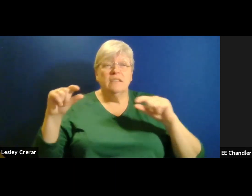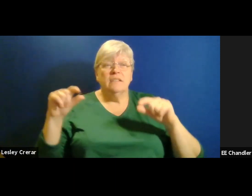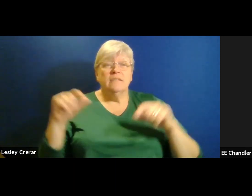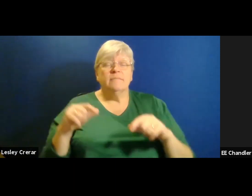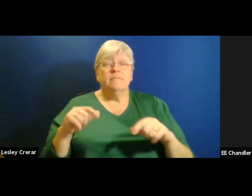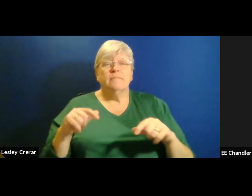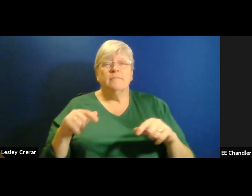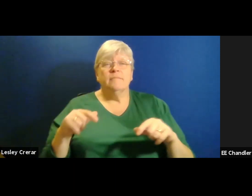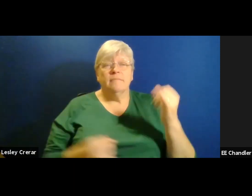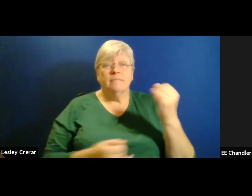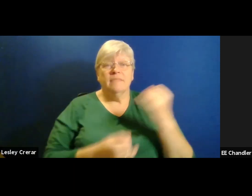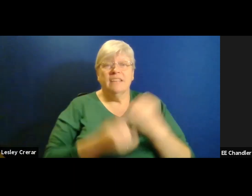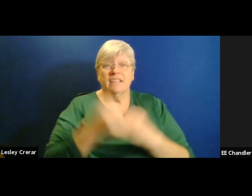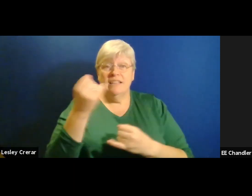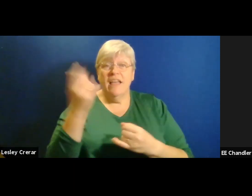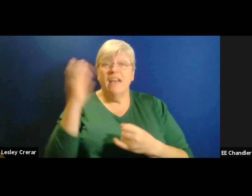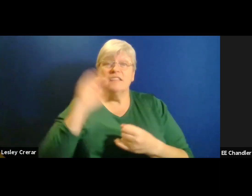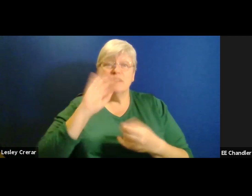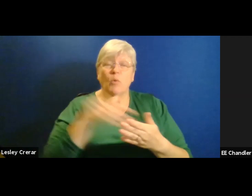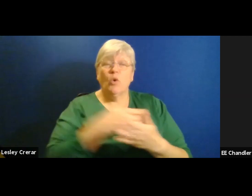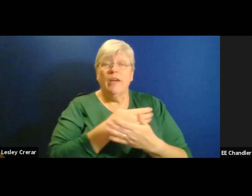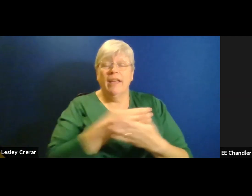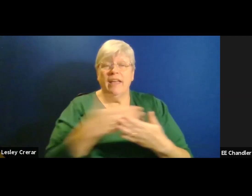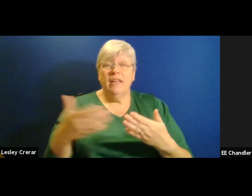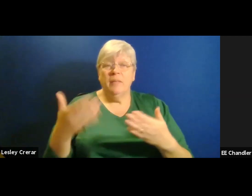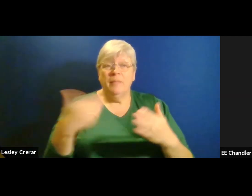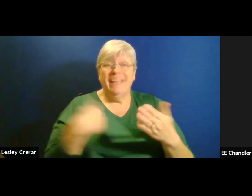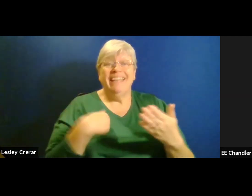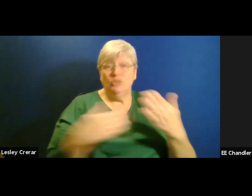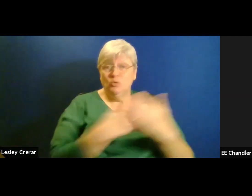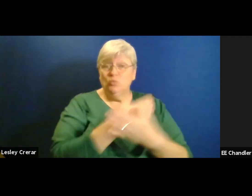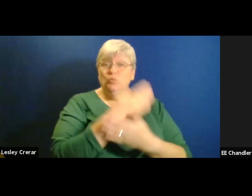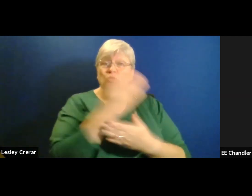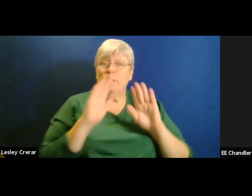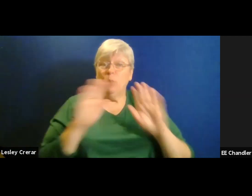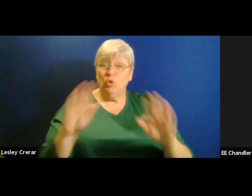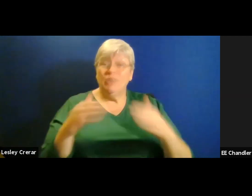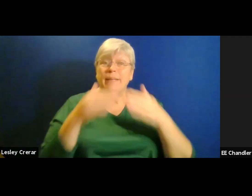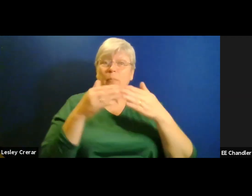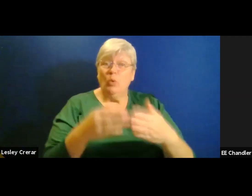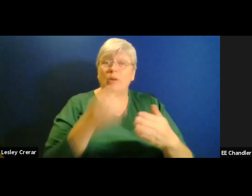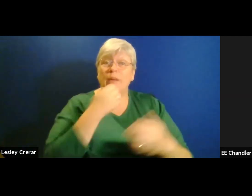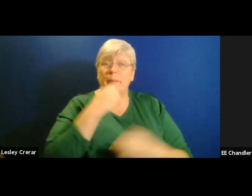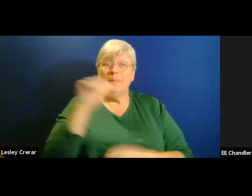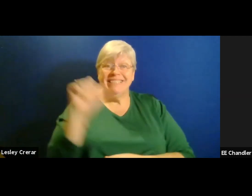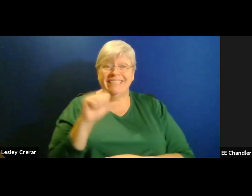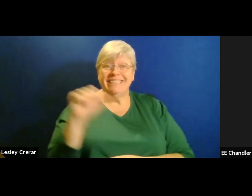And the last poem is the poem which appeared in the latest edition of Pushing Out the Boat.